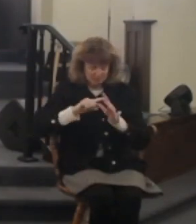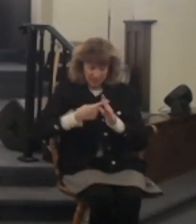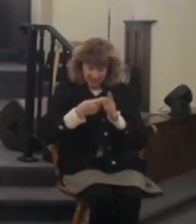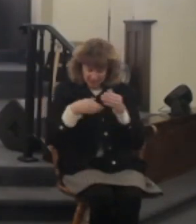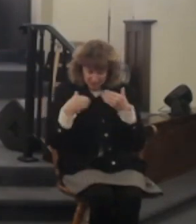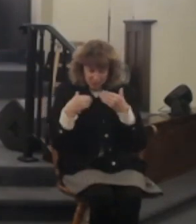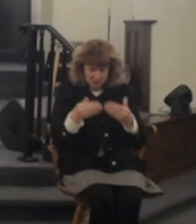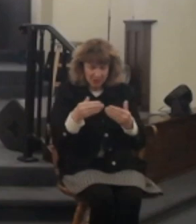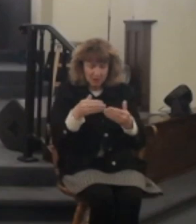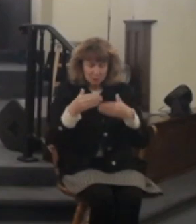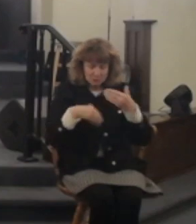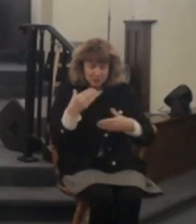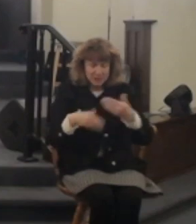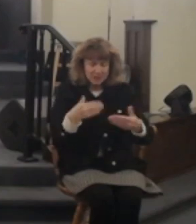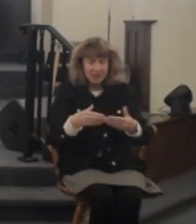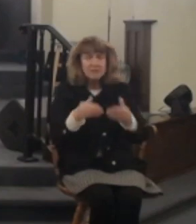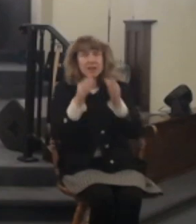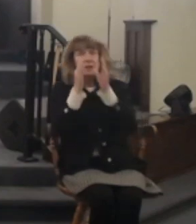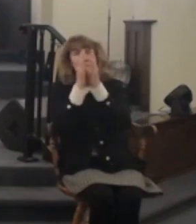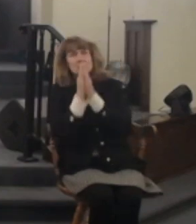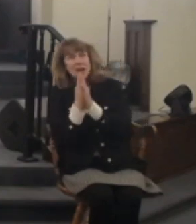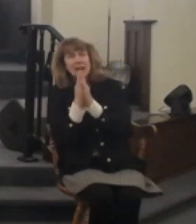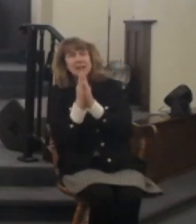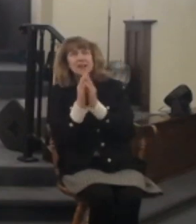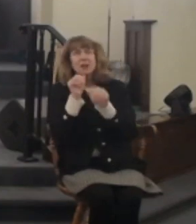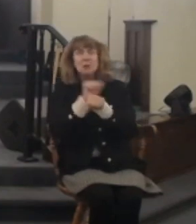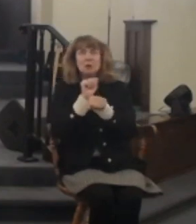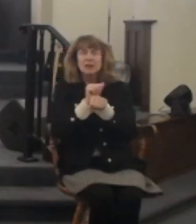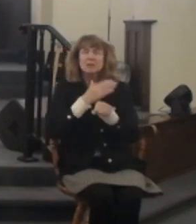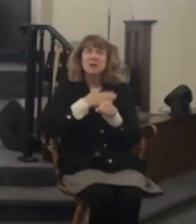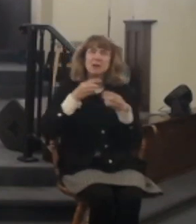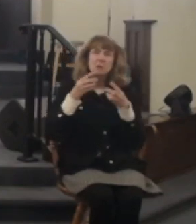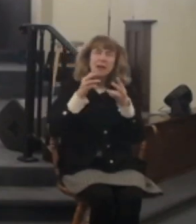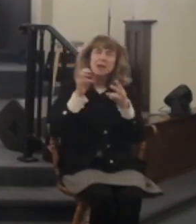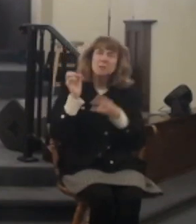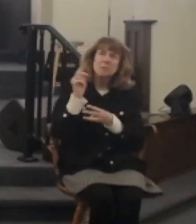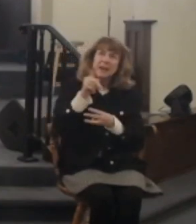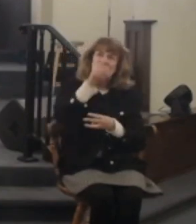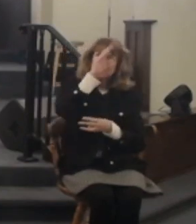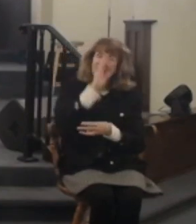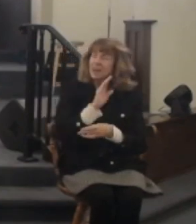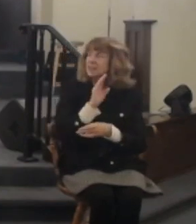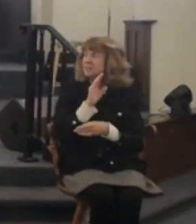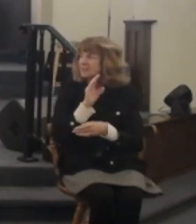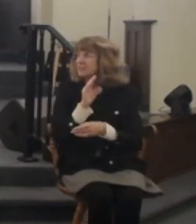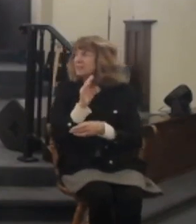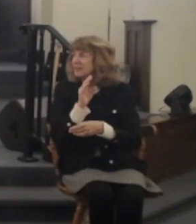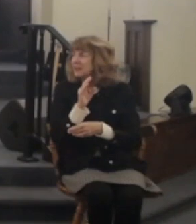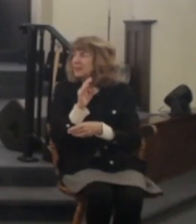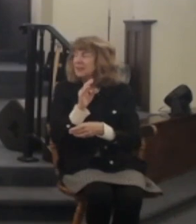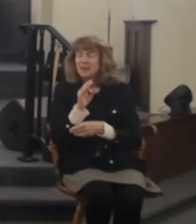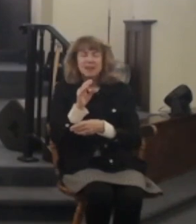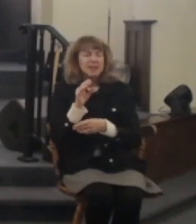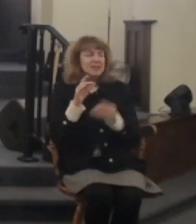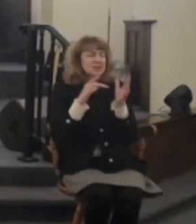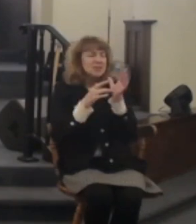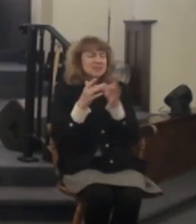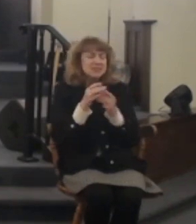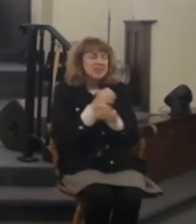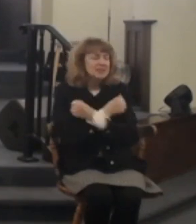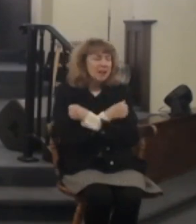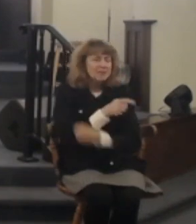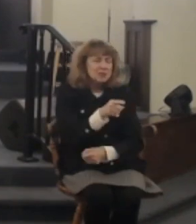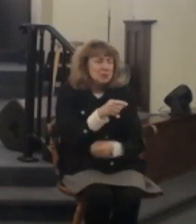and there you go back again, trying to work your way back to God. And Jesus said he loved you even when you were a